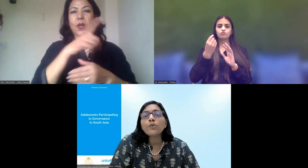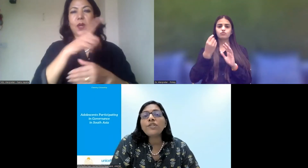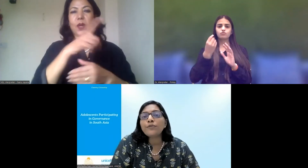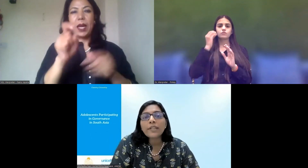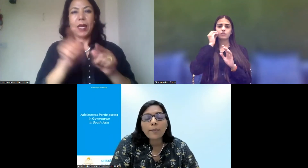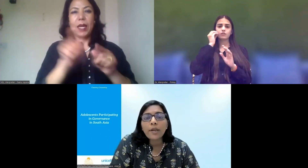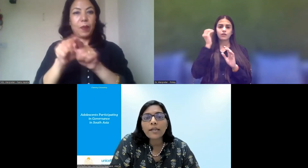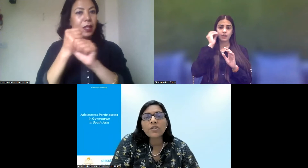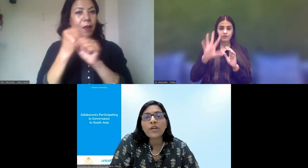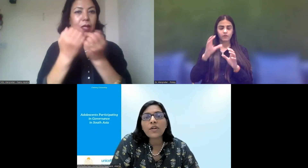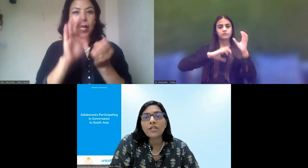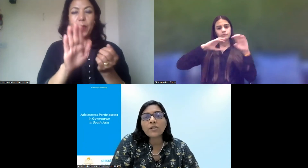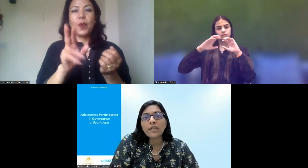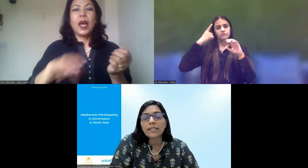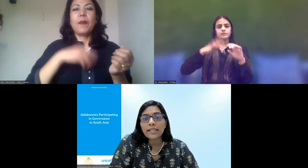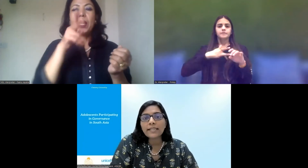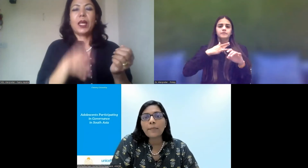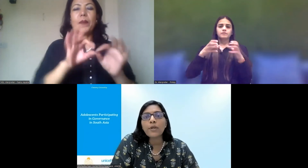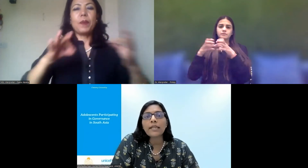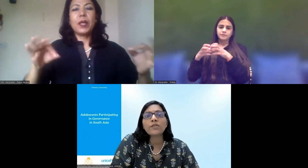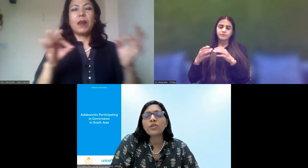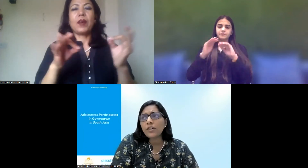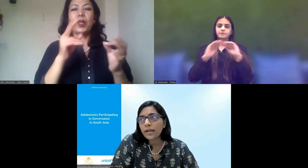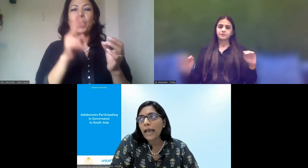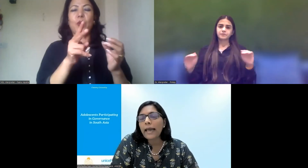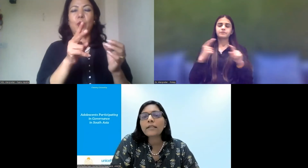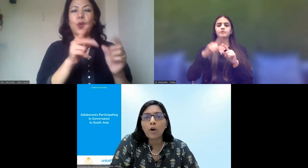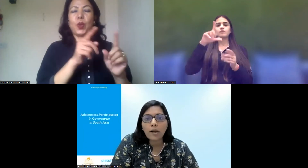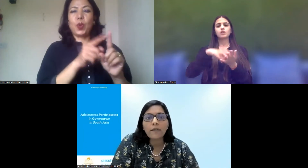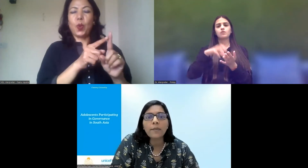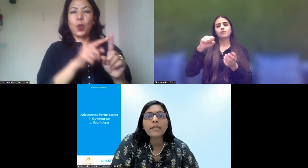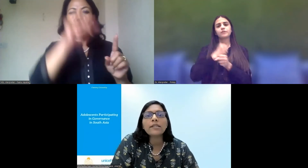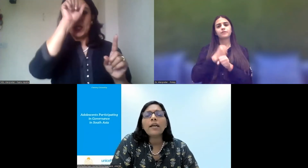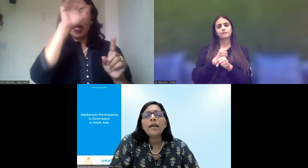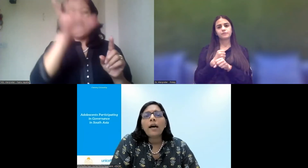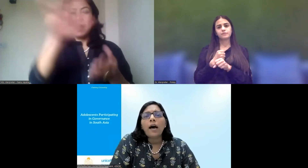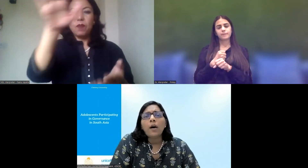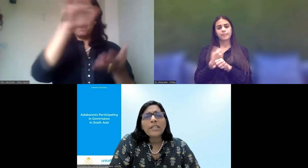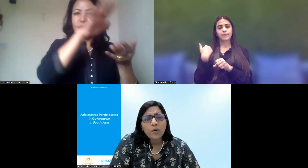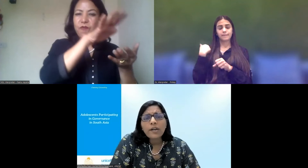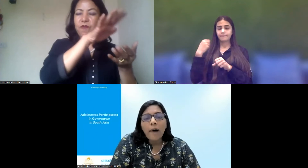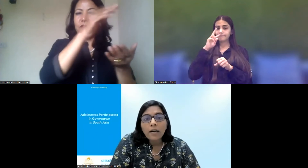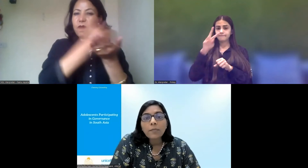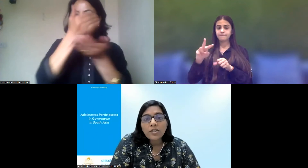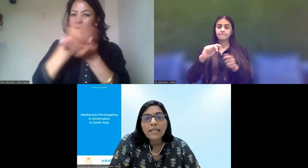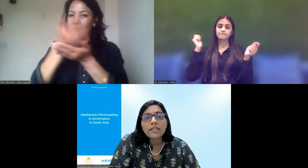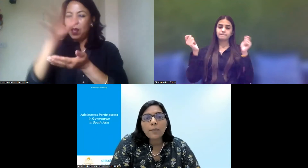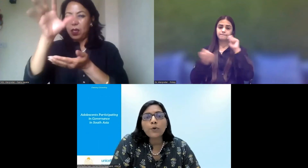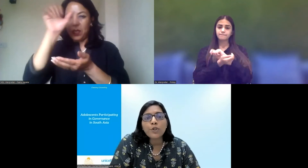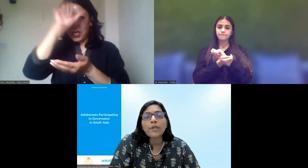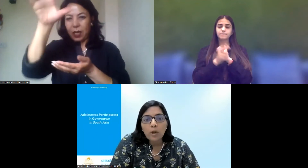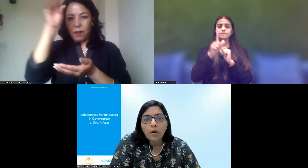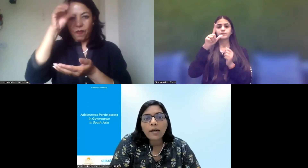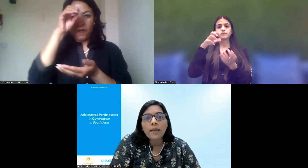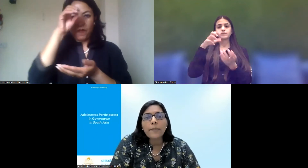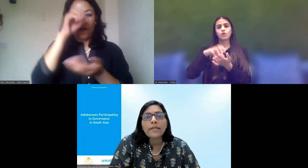information, used different communication strategies to sensitize communities, children, and local governments. We saw a remarkable change in approach